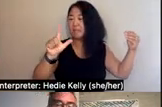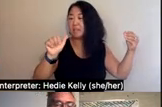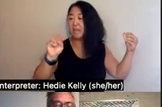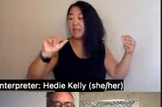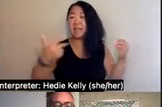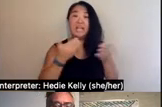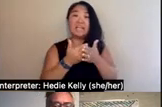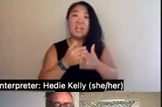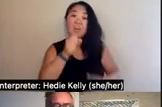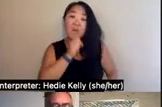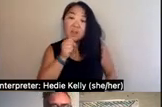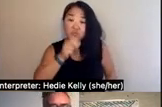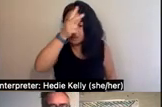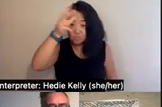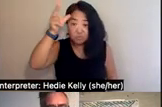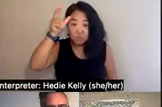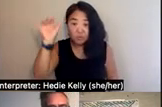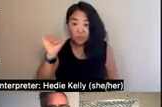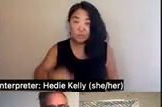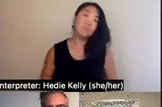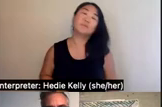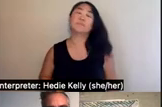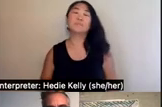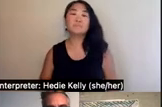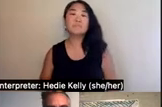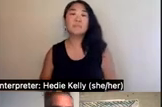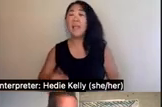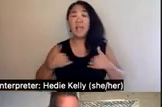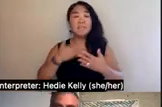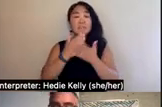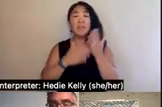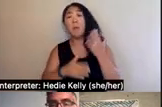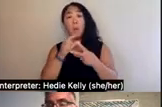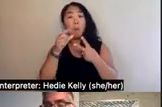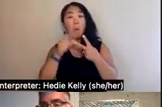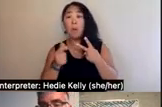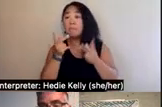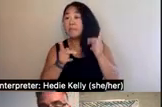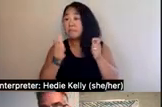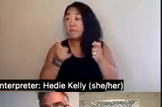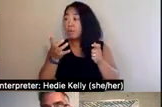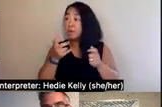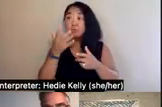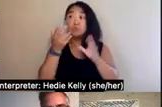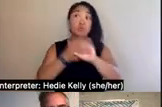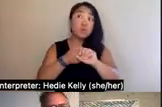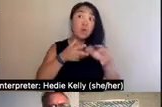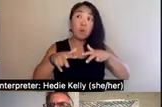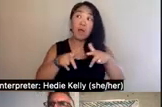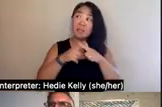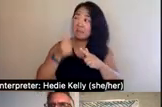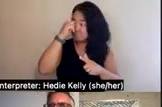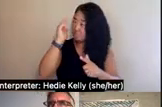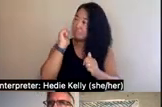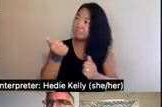truck. So we have options for folks to just be invited to the walk and go off and do it on their own. That's where I'm